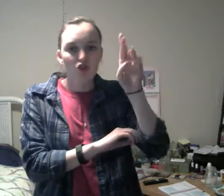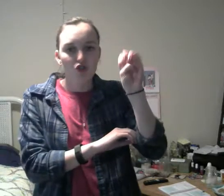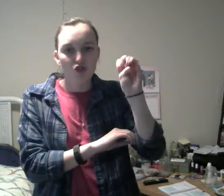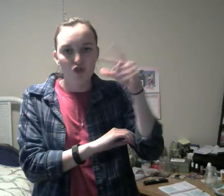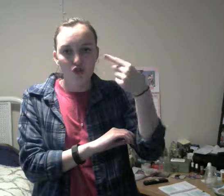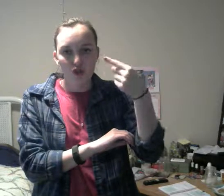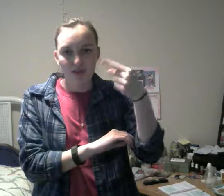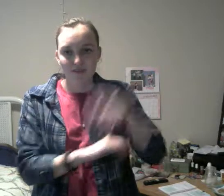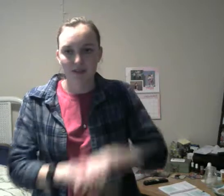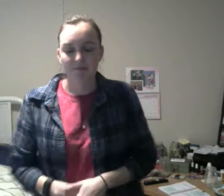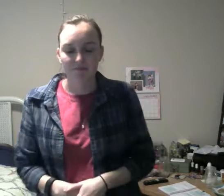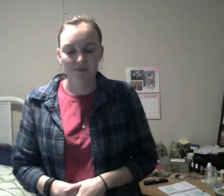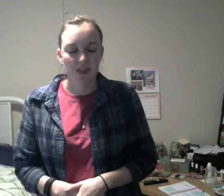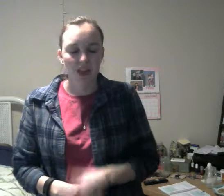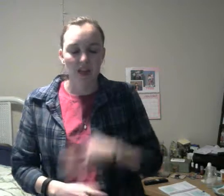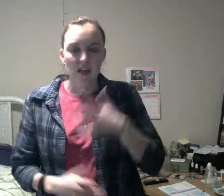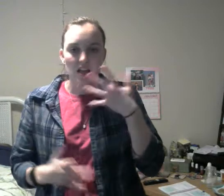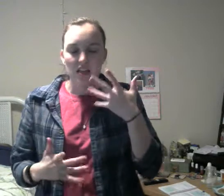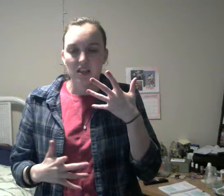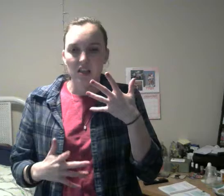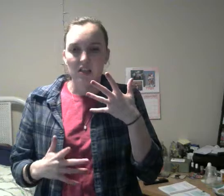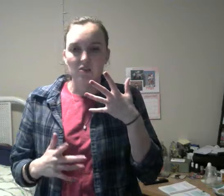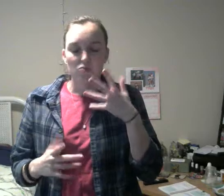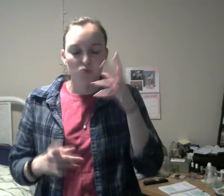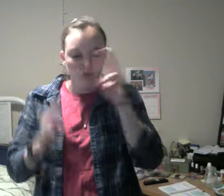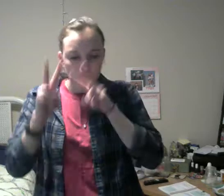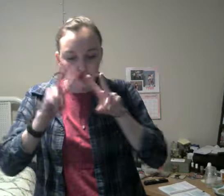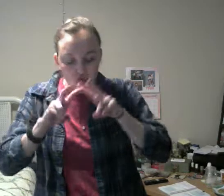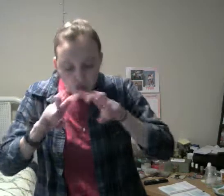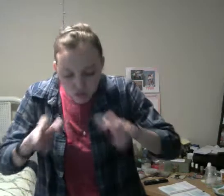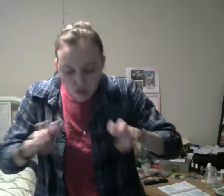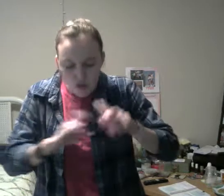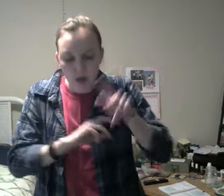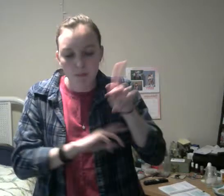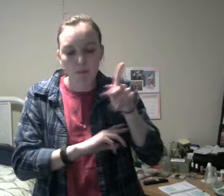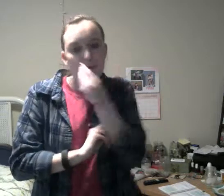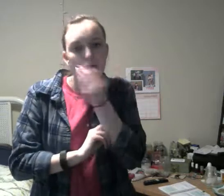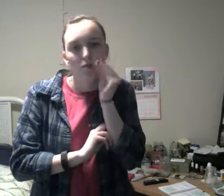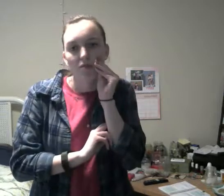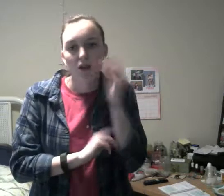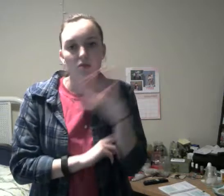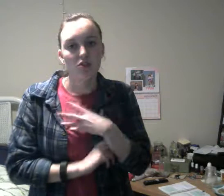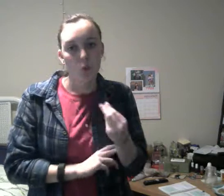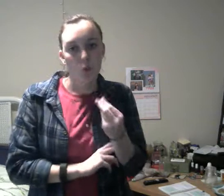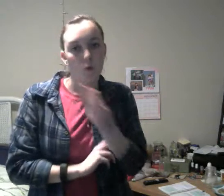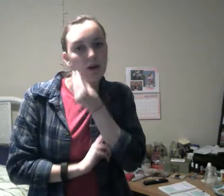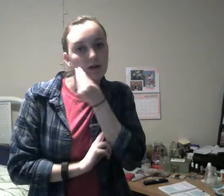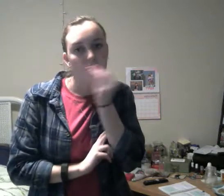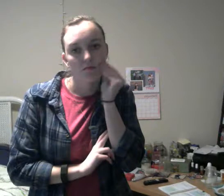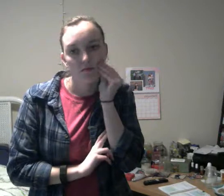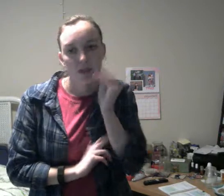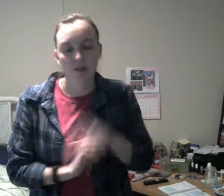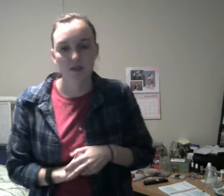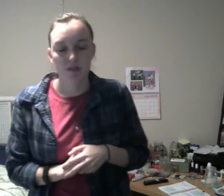had with purple flowers and white flowers. And so basically what he did is he had a parental class. And so parental group is going to be